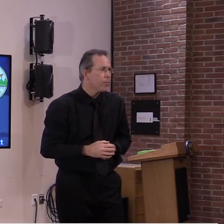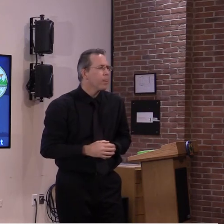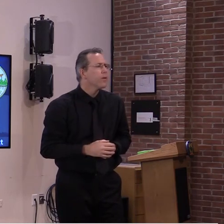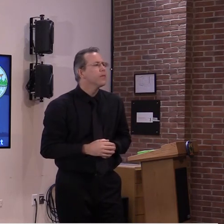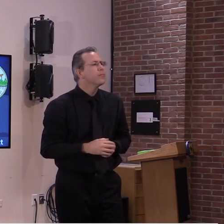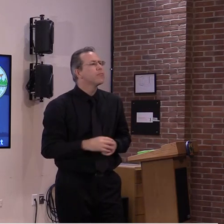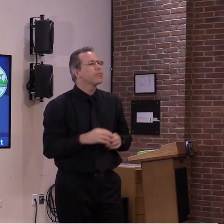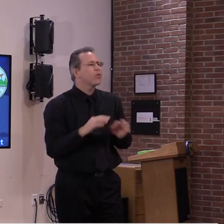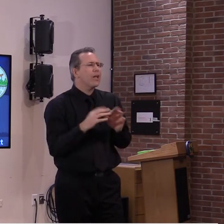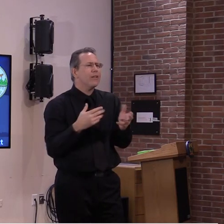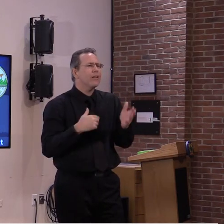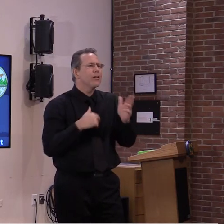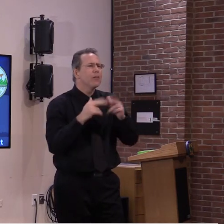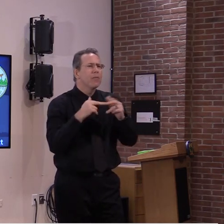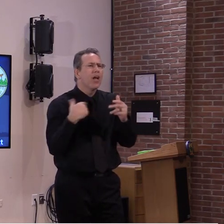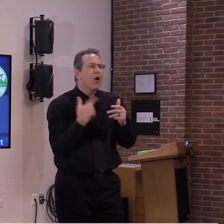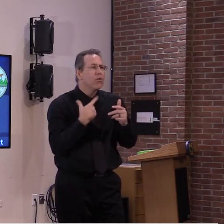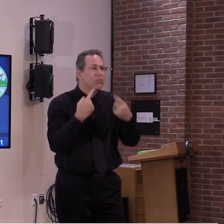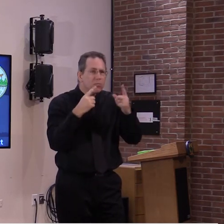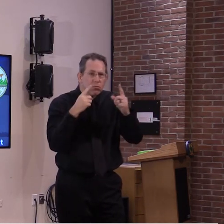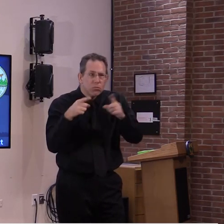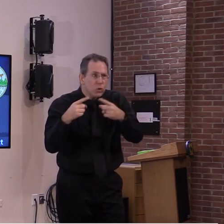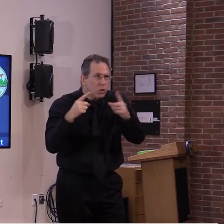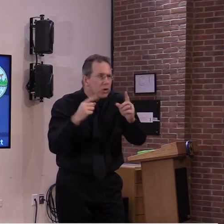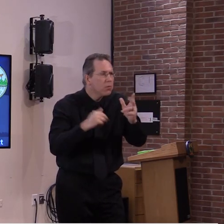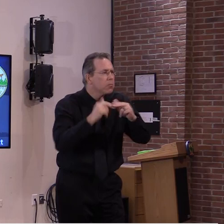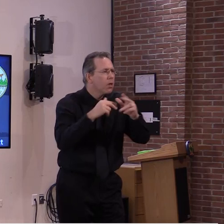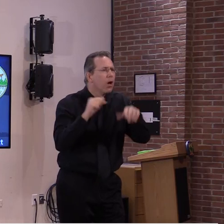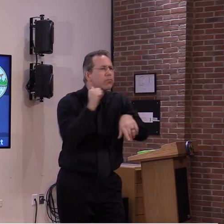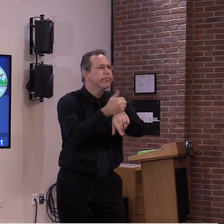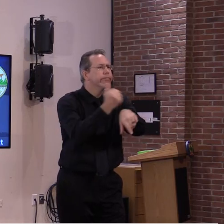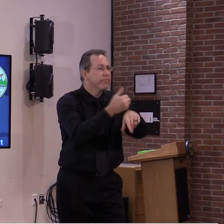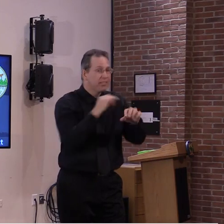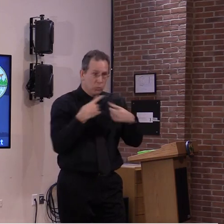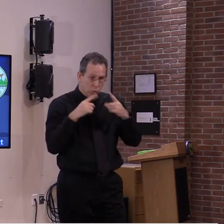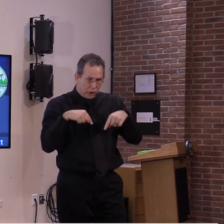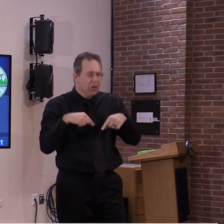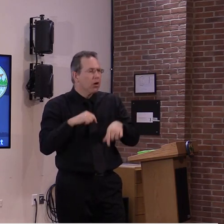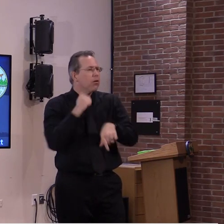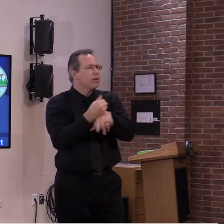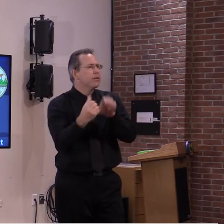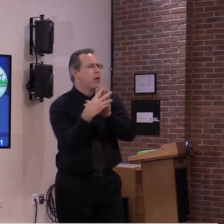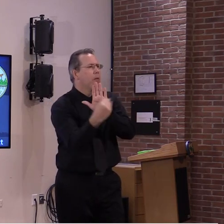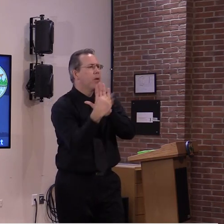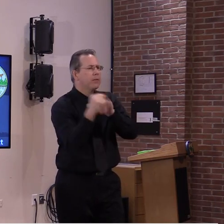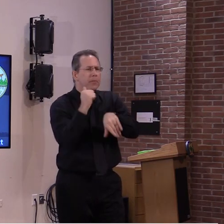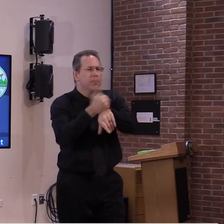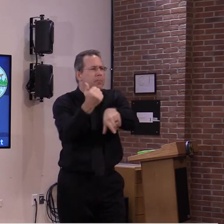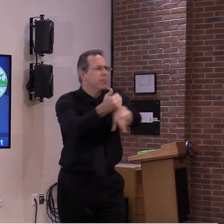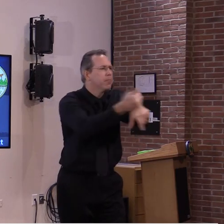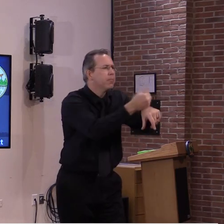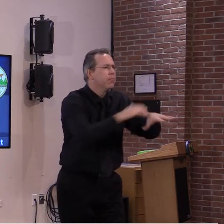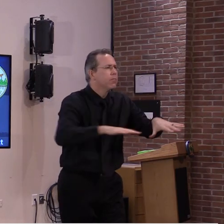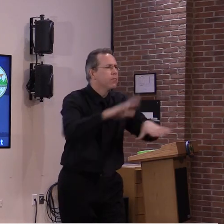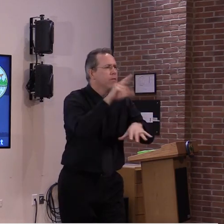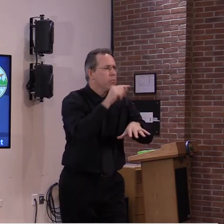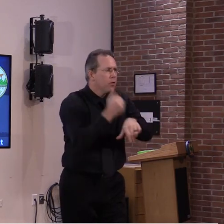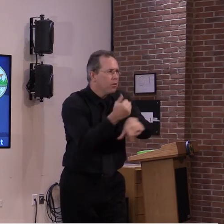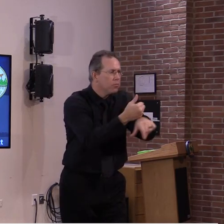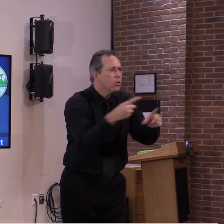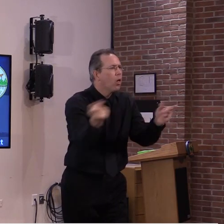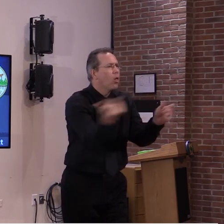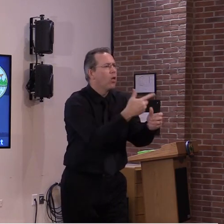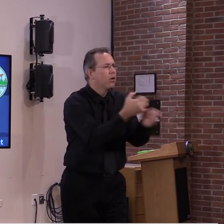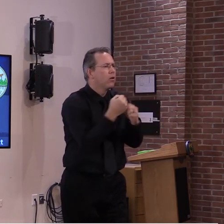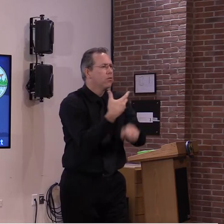in the sites we've set up around the state to be able to have larger numbers of people and larger amounts of throughput to meet